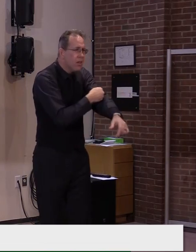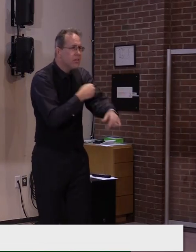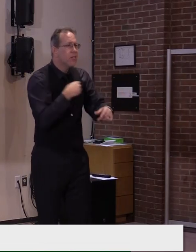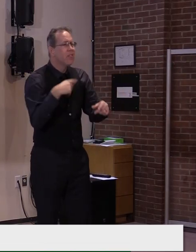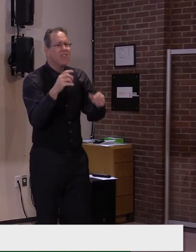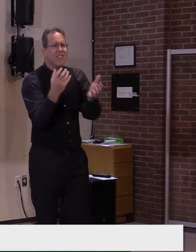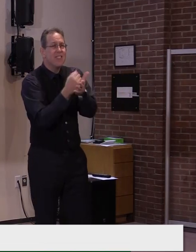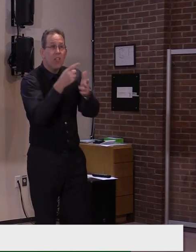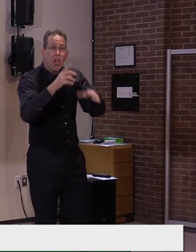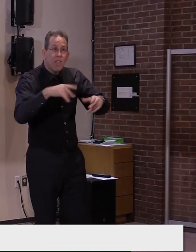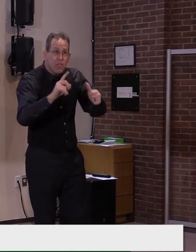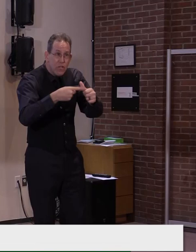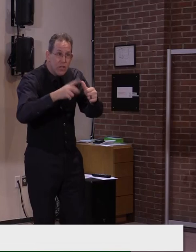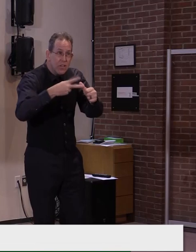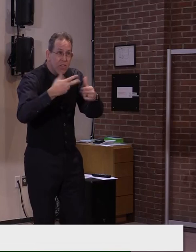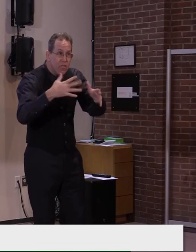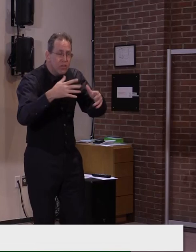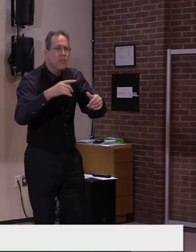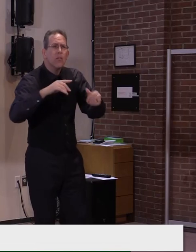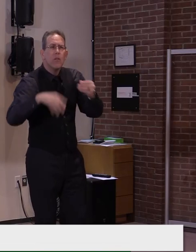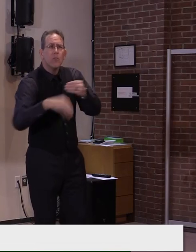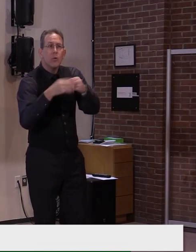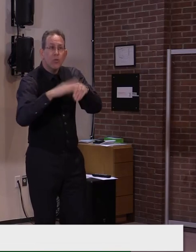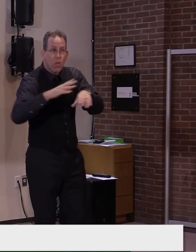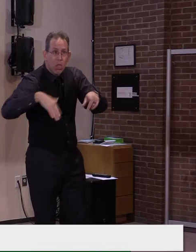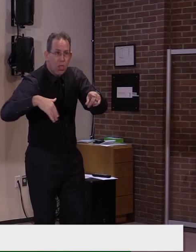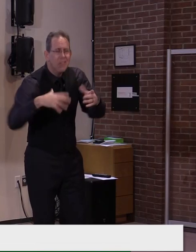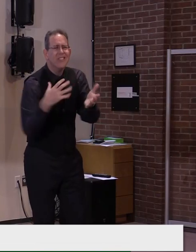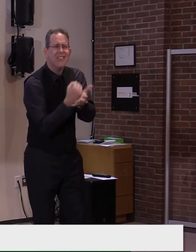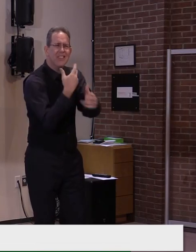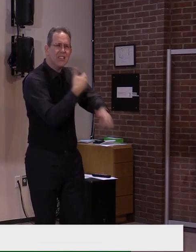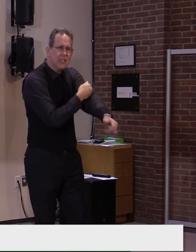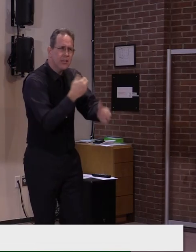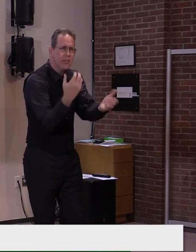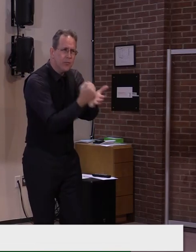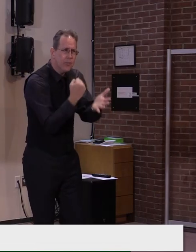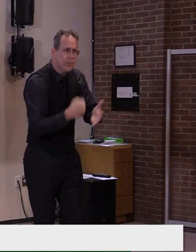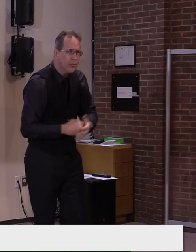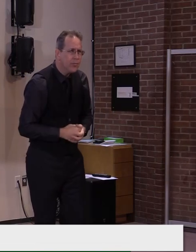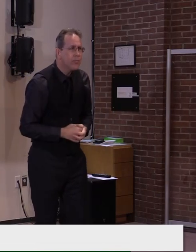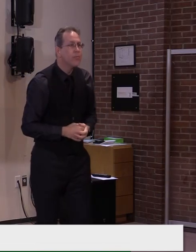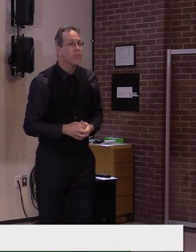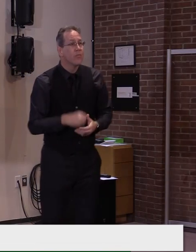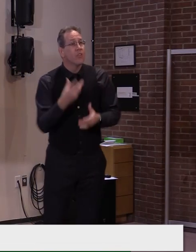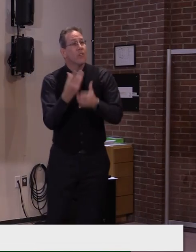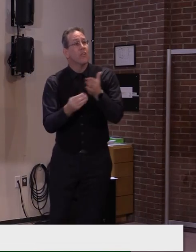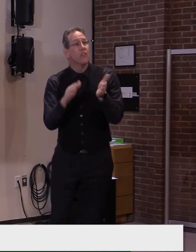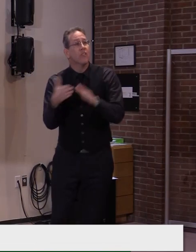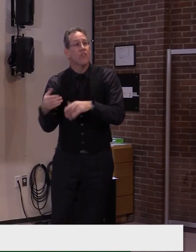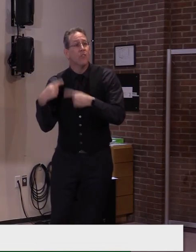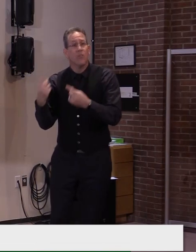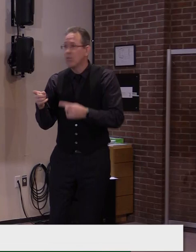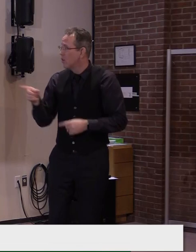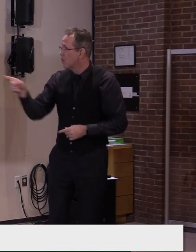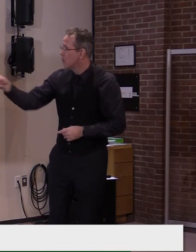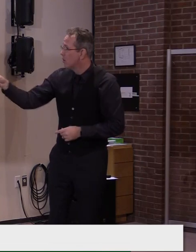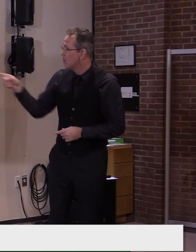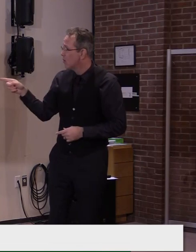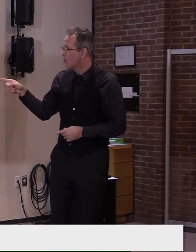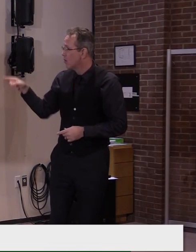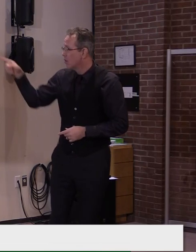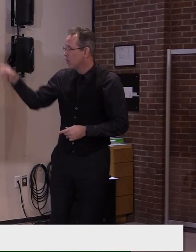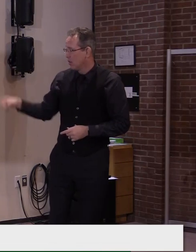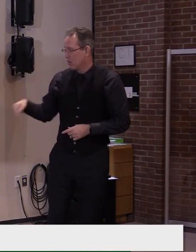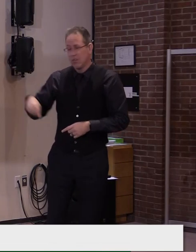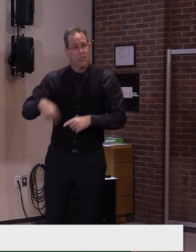the vaccine. Similarly, on the fatality slide, you'll see that Vermont is up to 47 fatalities for the month of